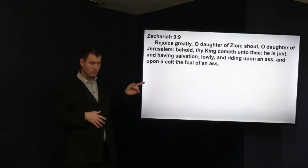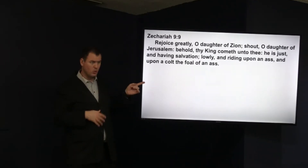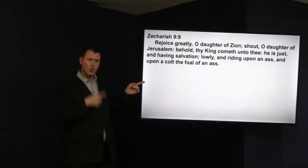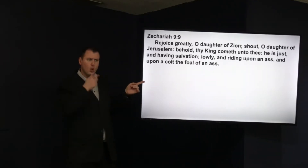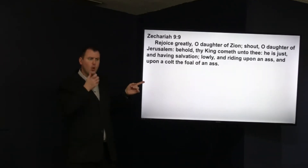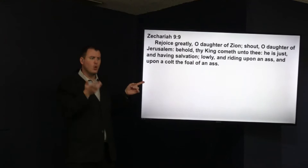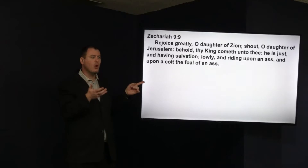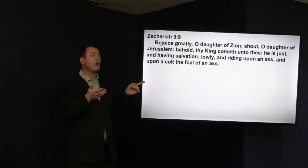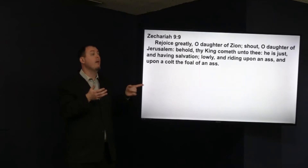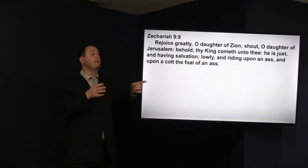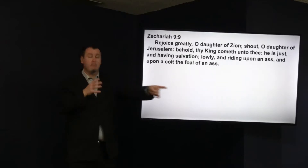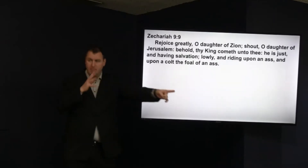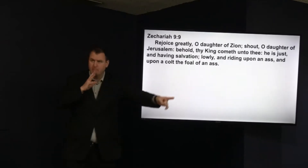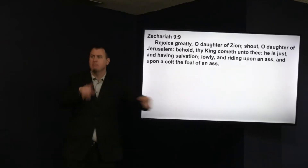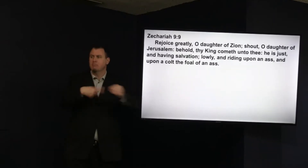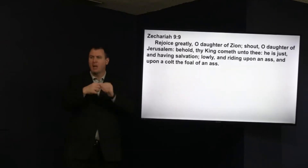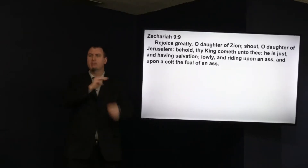Does it say Jesus here?